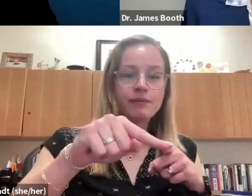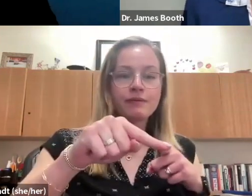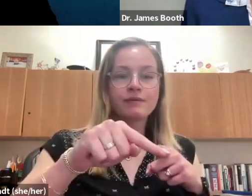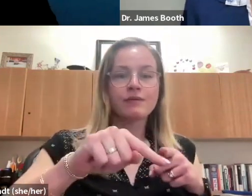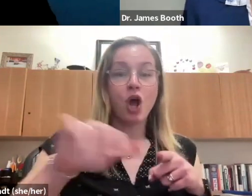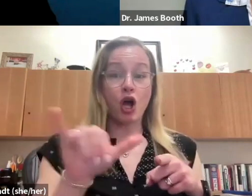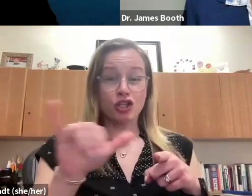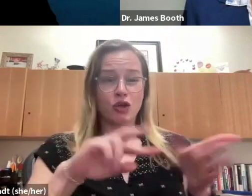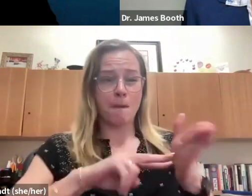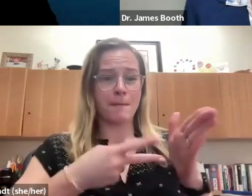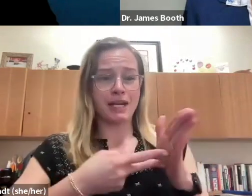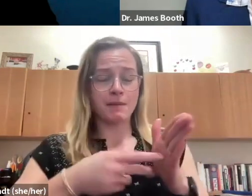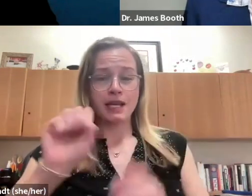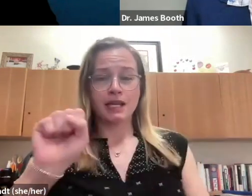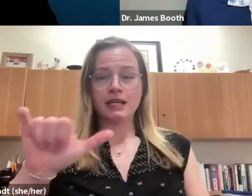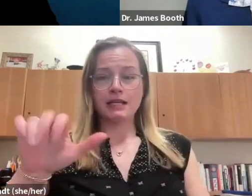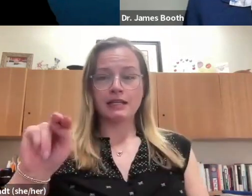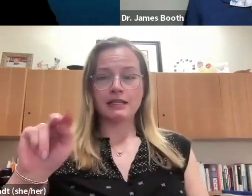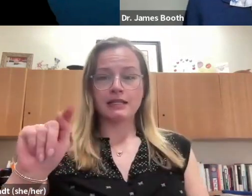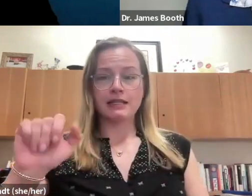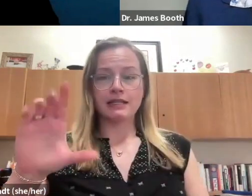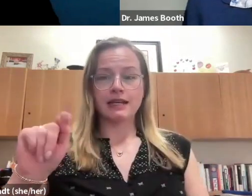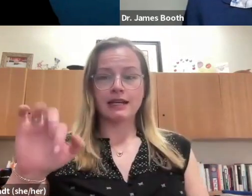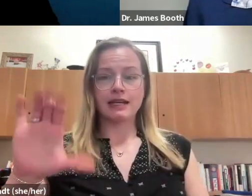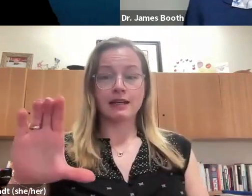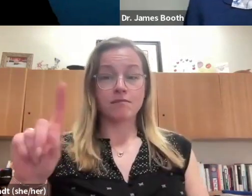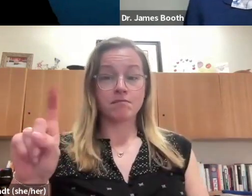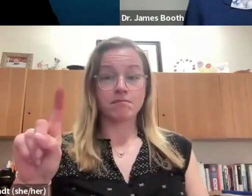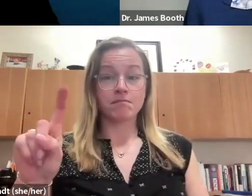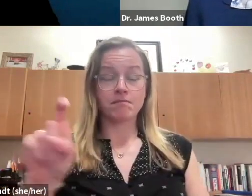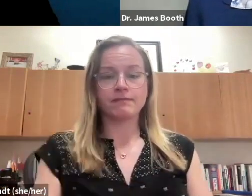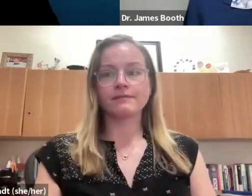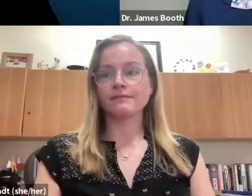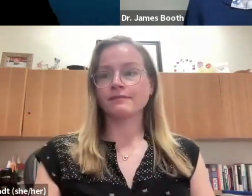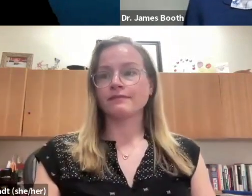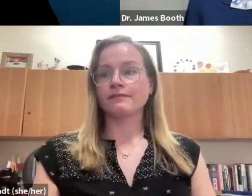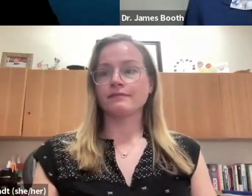specialization also meant to be syntactic?